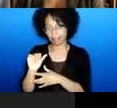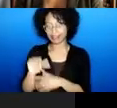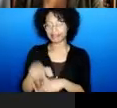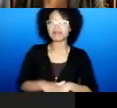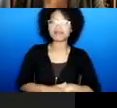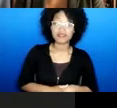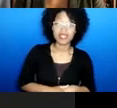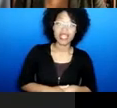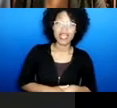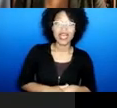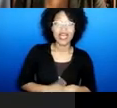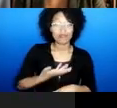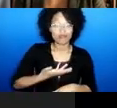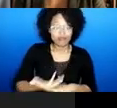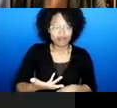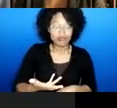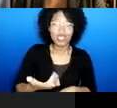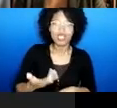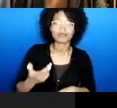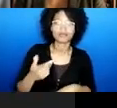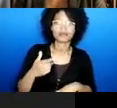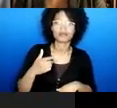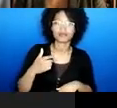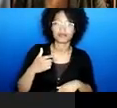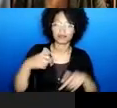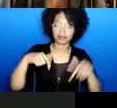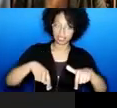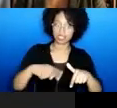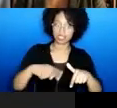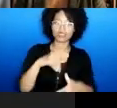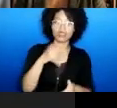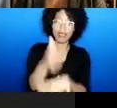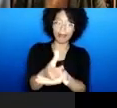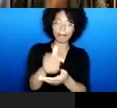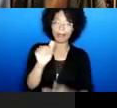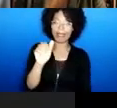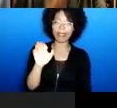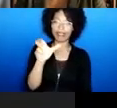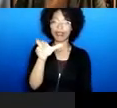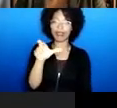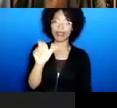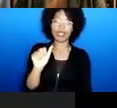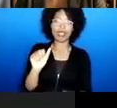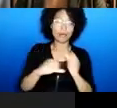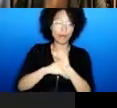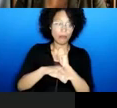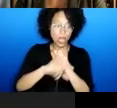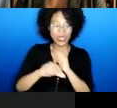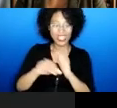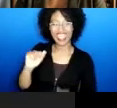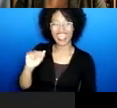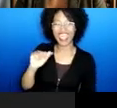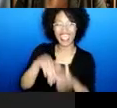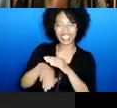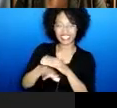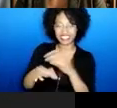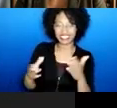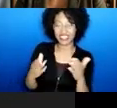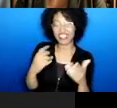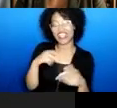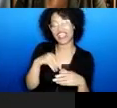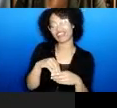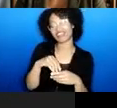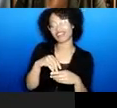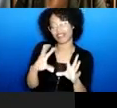for the short term to help access to AERA promote access at the conference. I want to say thank you to the